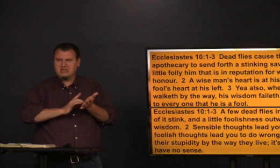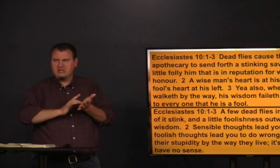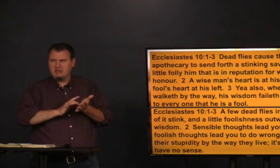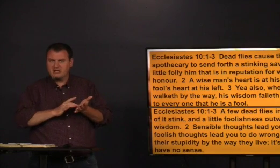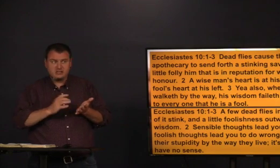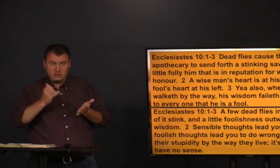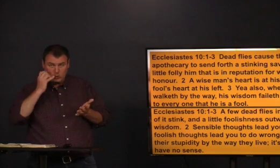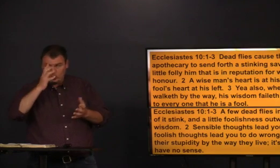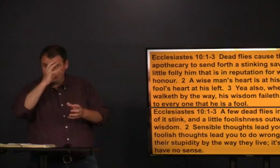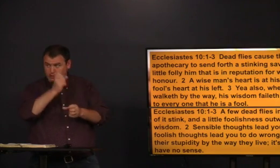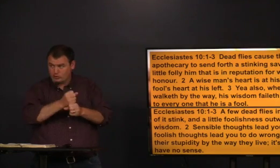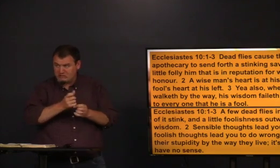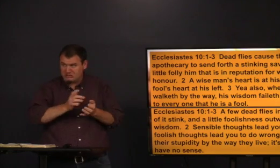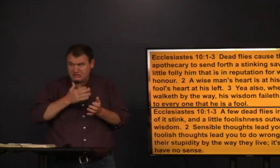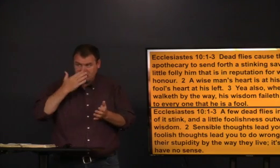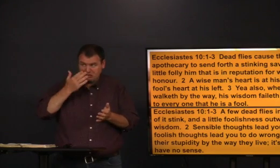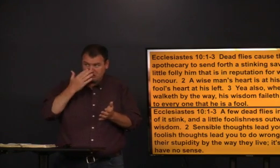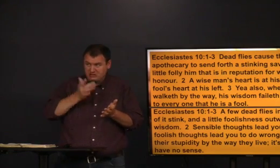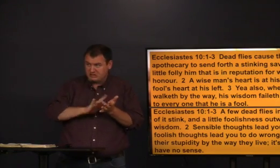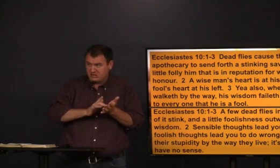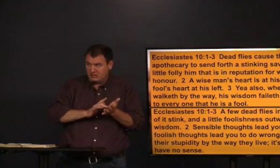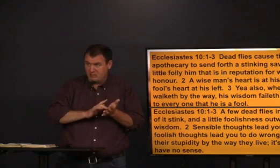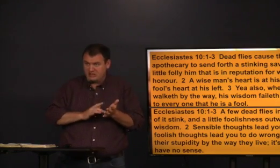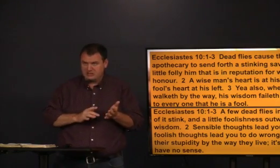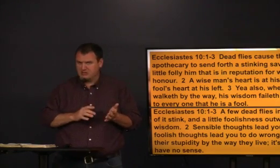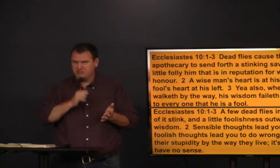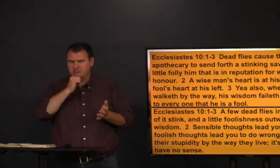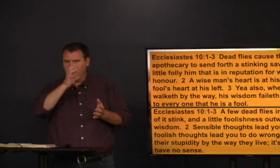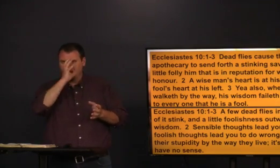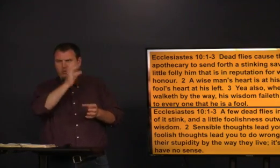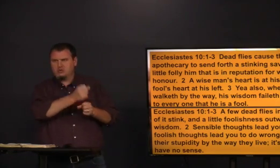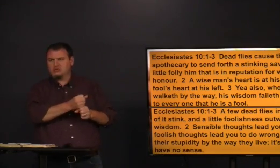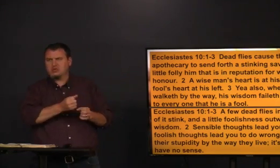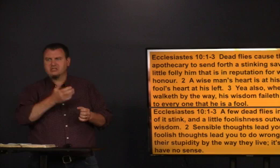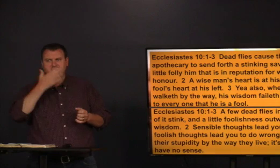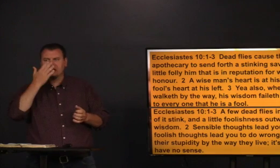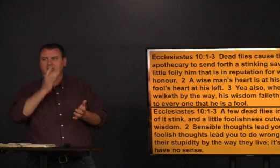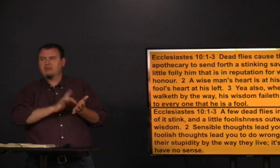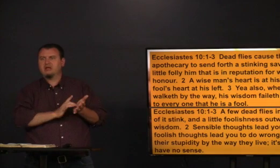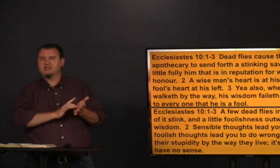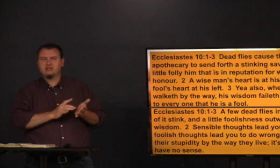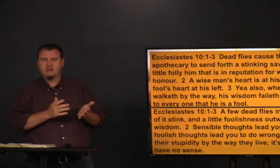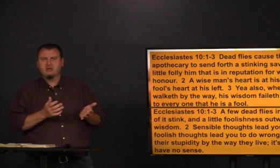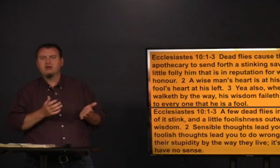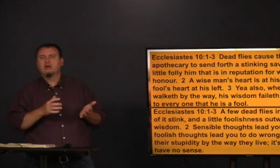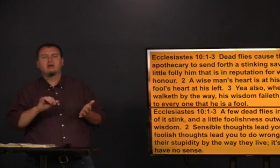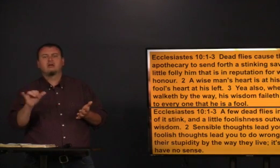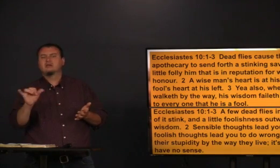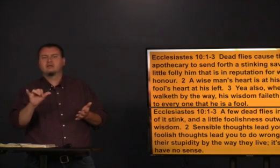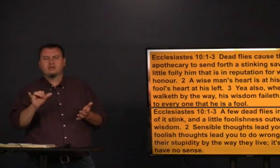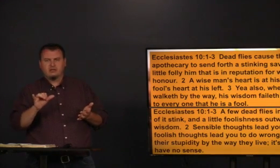stinky medicine. Will you trust stinky medicine? Won't trust stinky medicine.